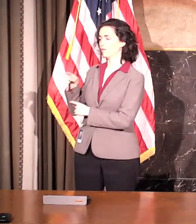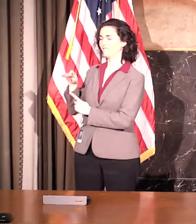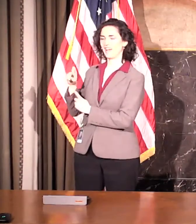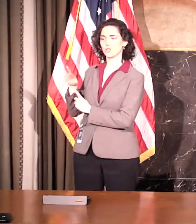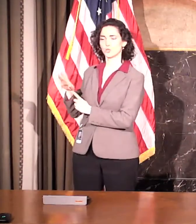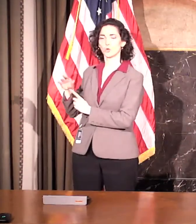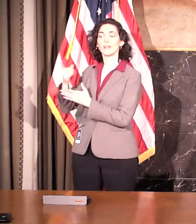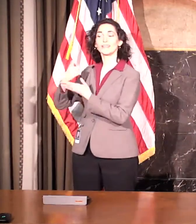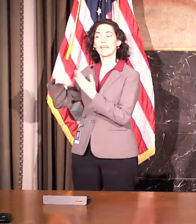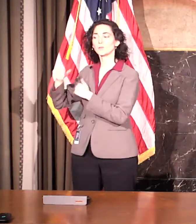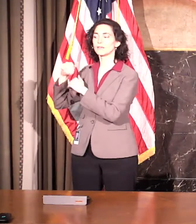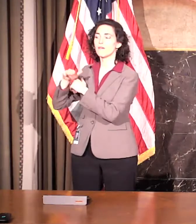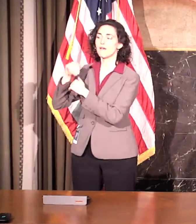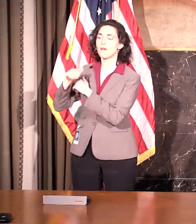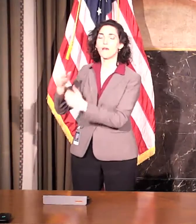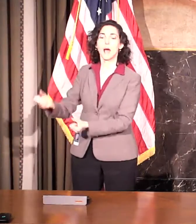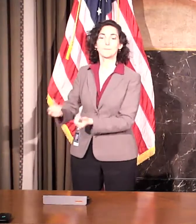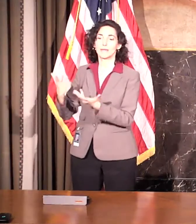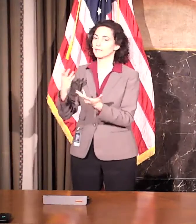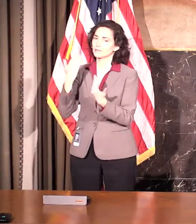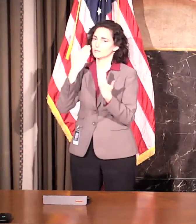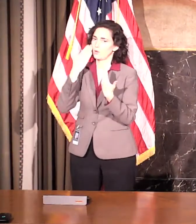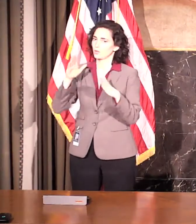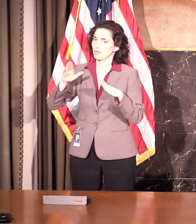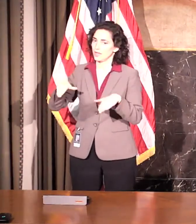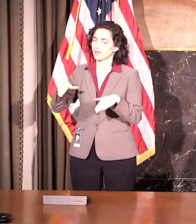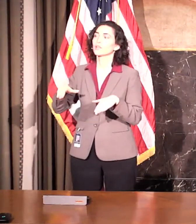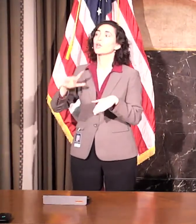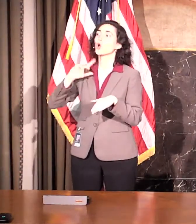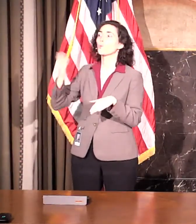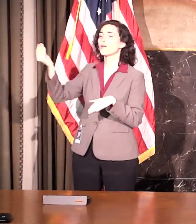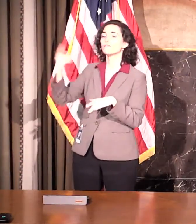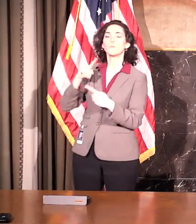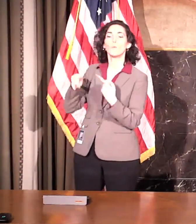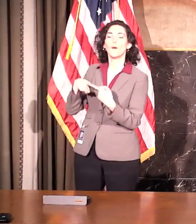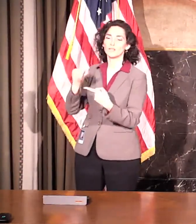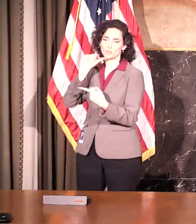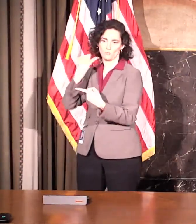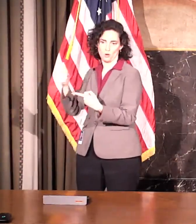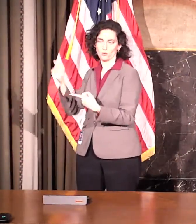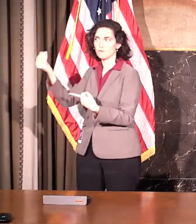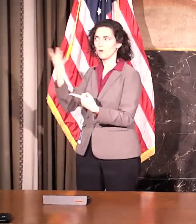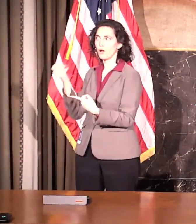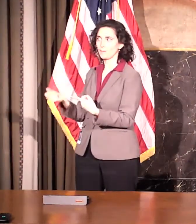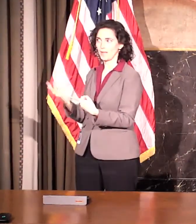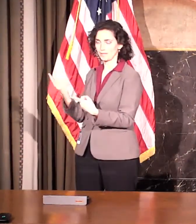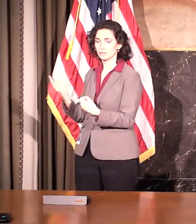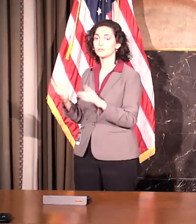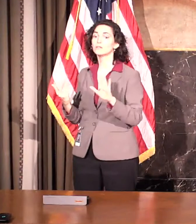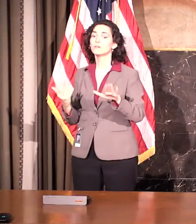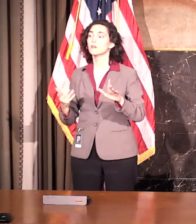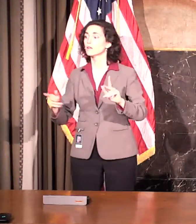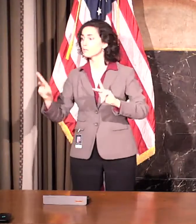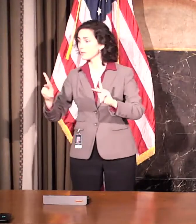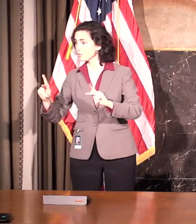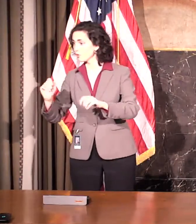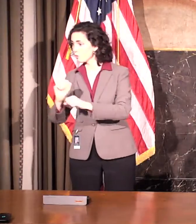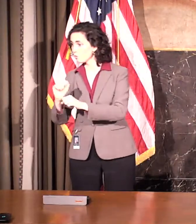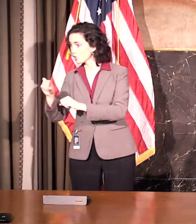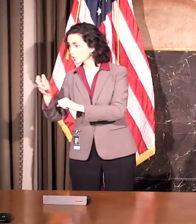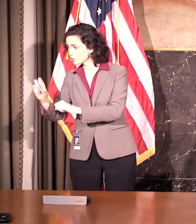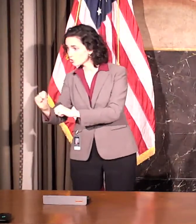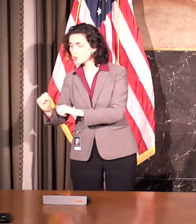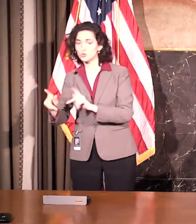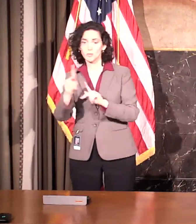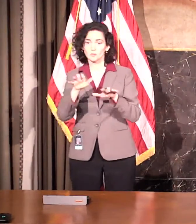sometime tomorrow. And I do want to make sure that members of the press and members of the public know that we've been told to expect from Operation